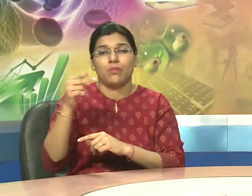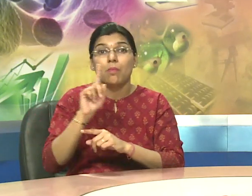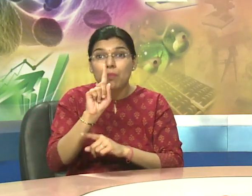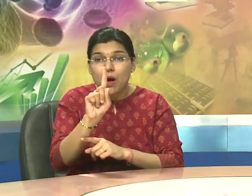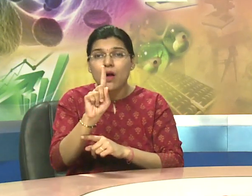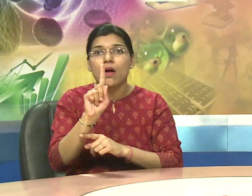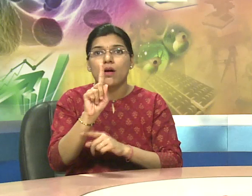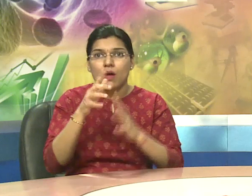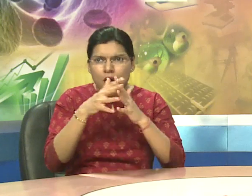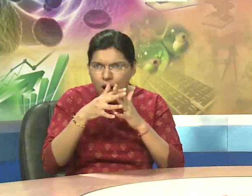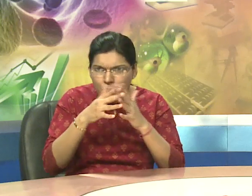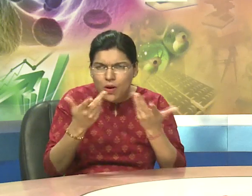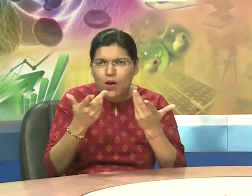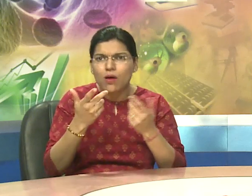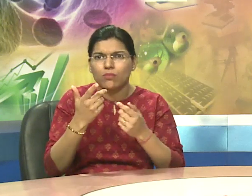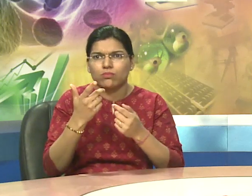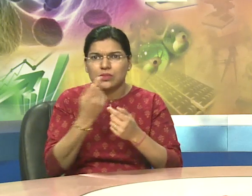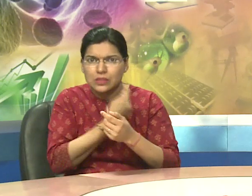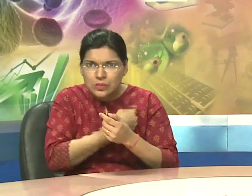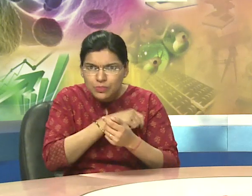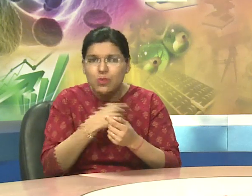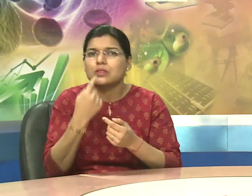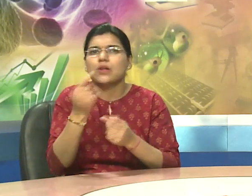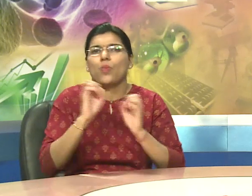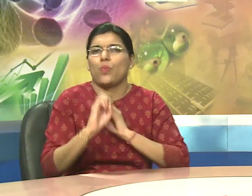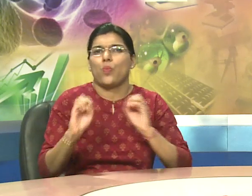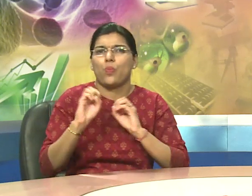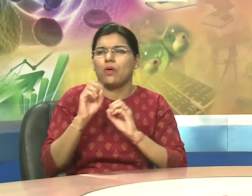come to India, are termed as foreigner.